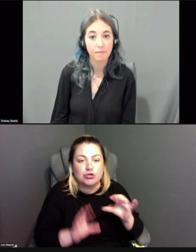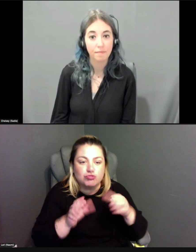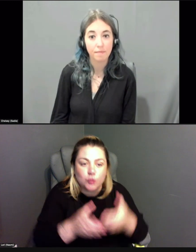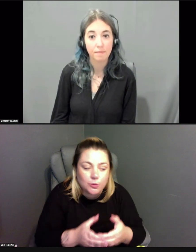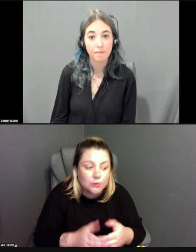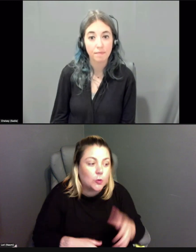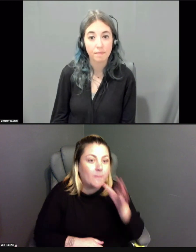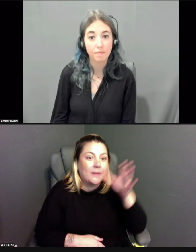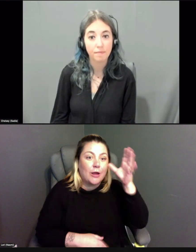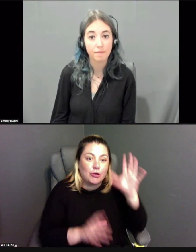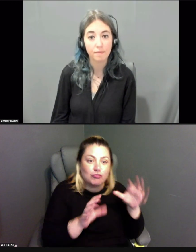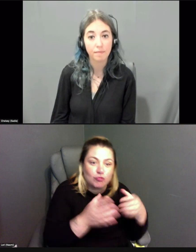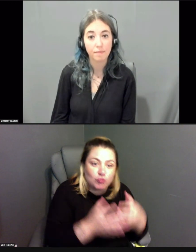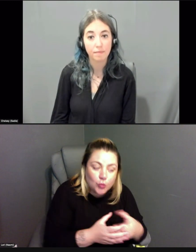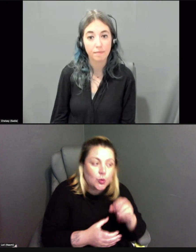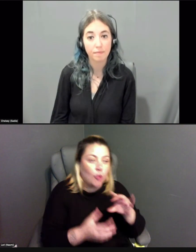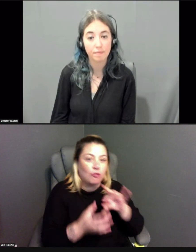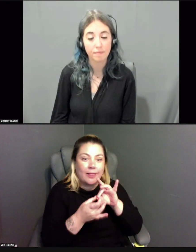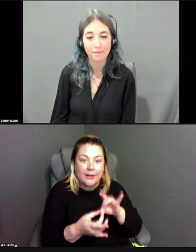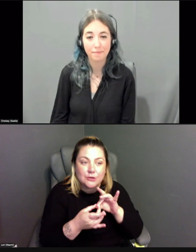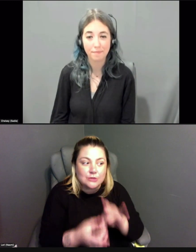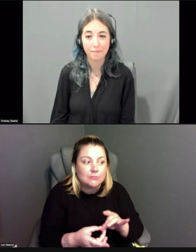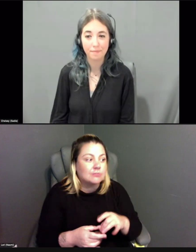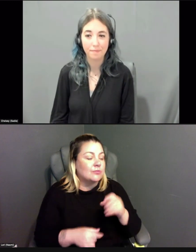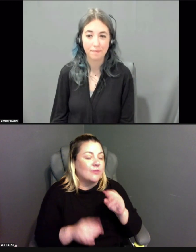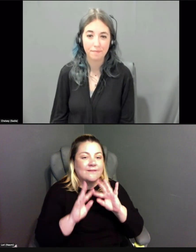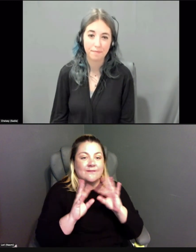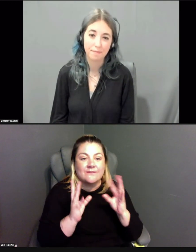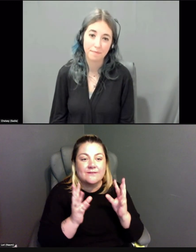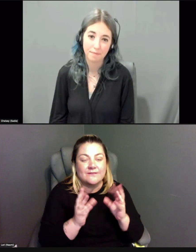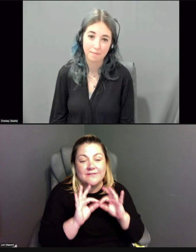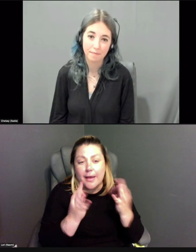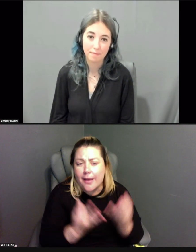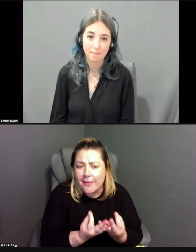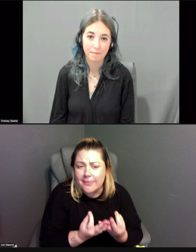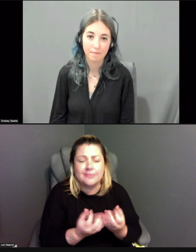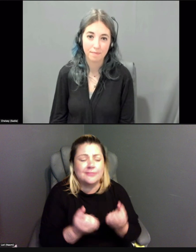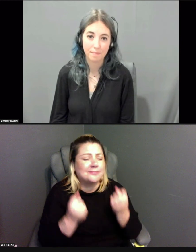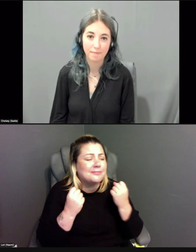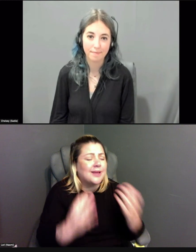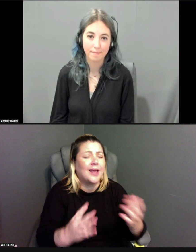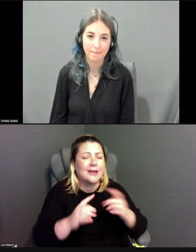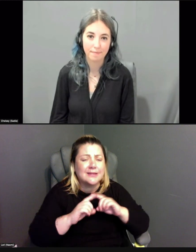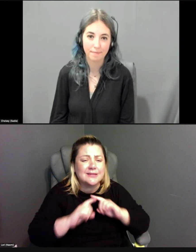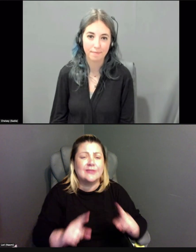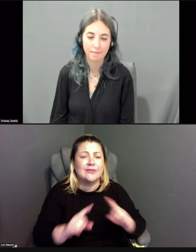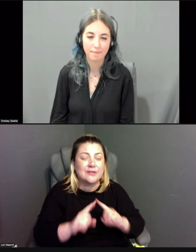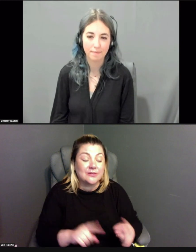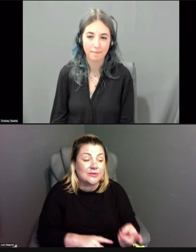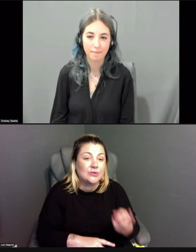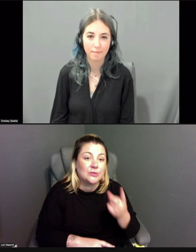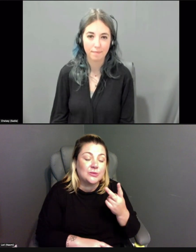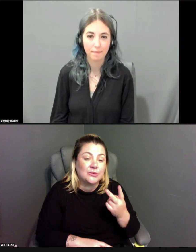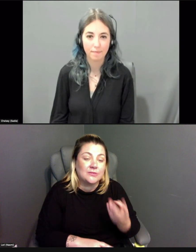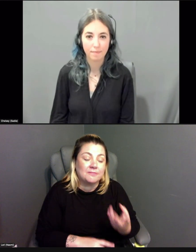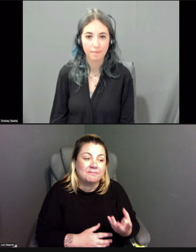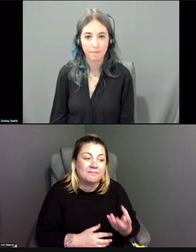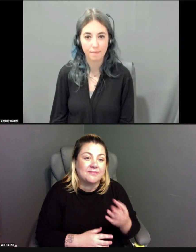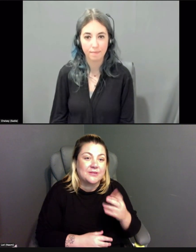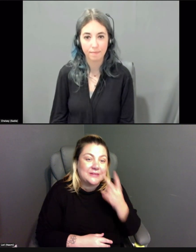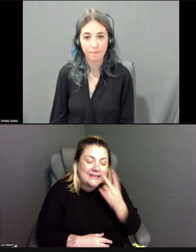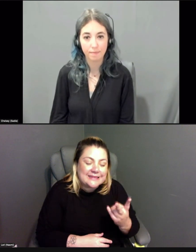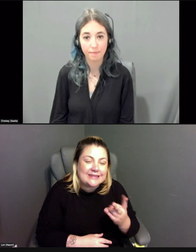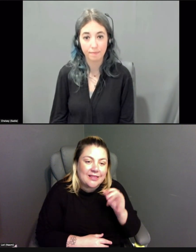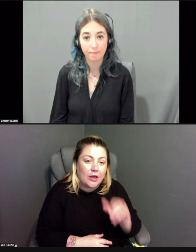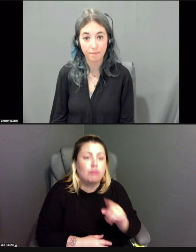parenting or relationships or family or like so many other places where we would normally seek community. But